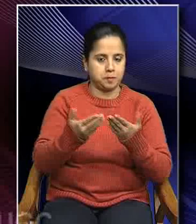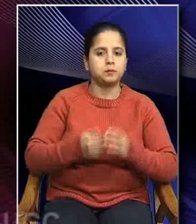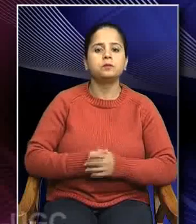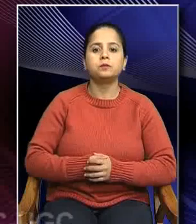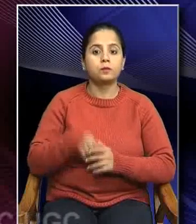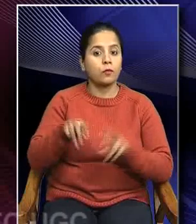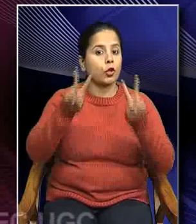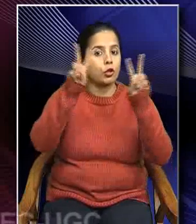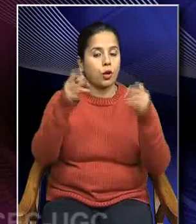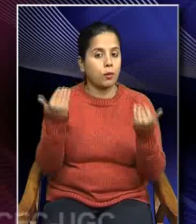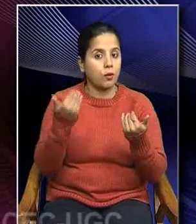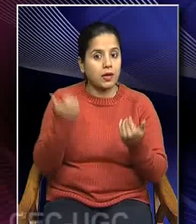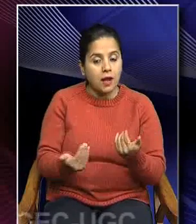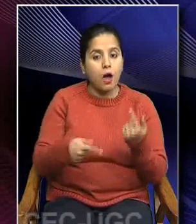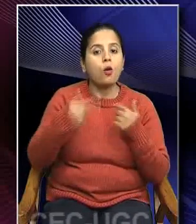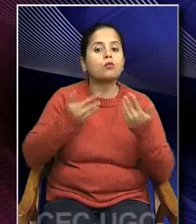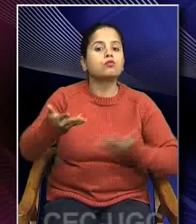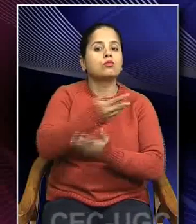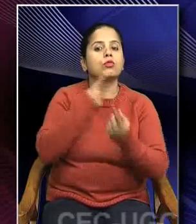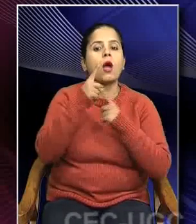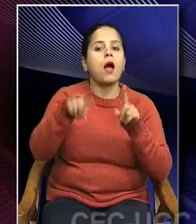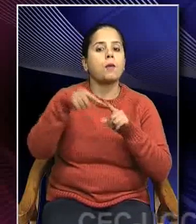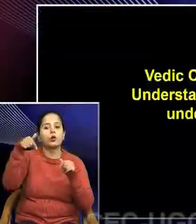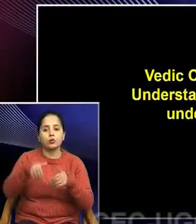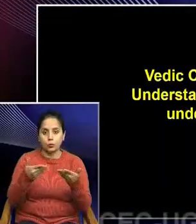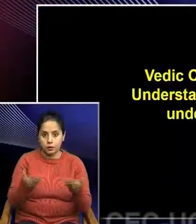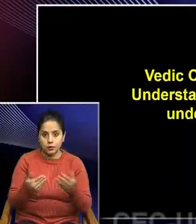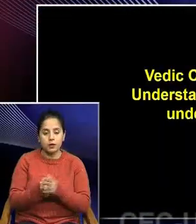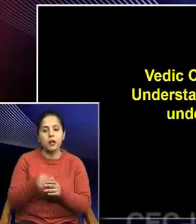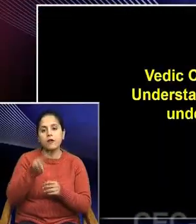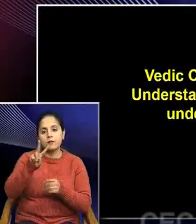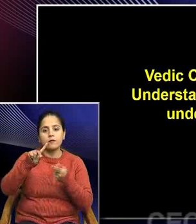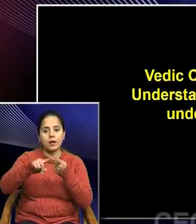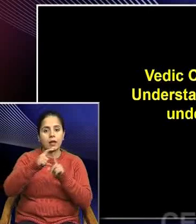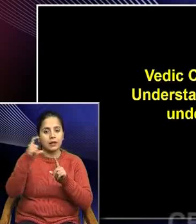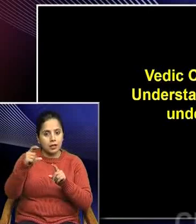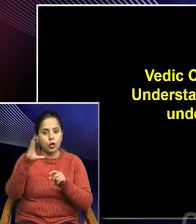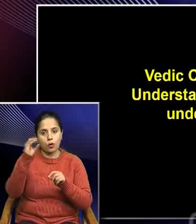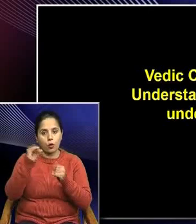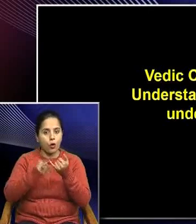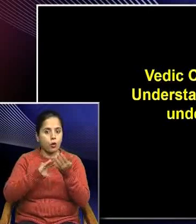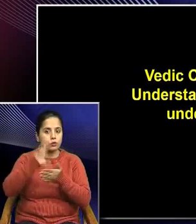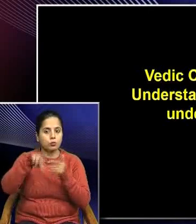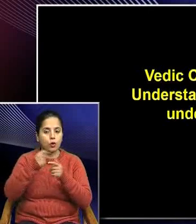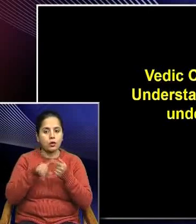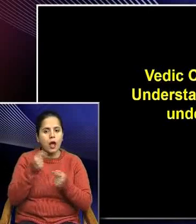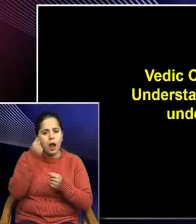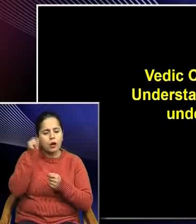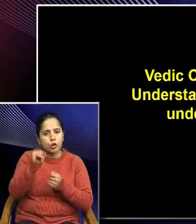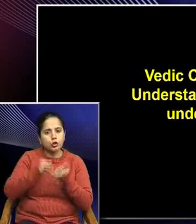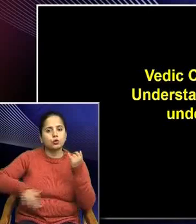The topic that we are going to talk about today is Vedic Cosmogonies, understanding its